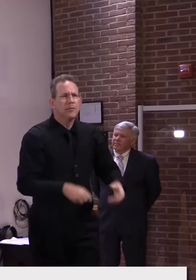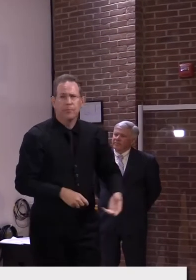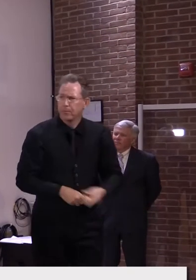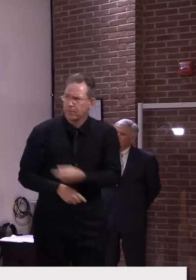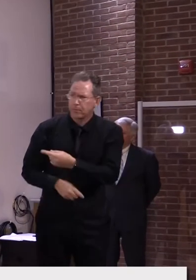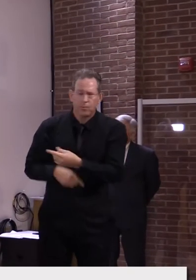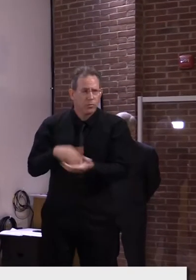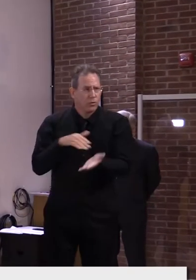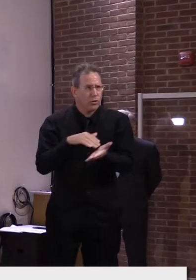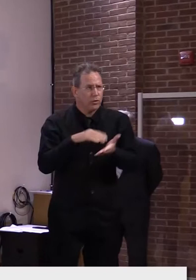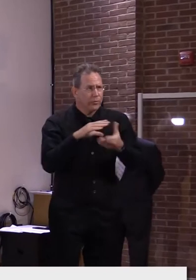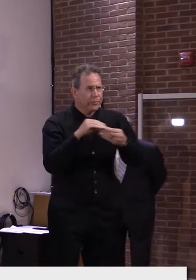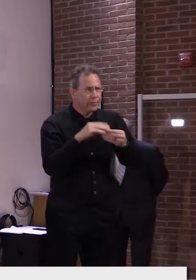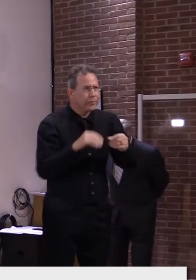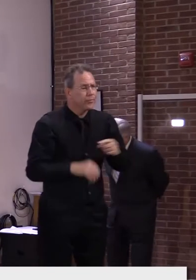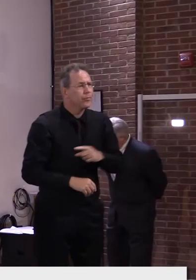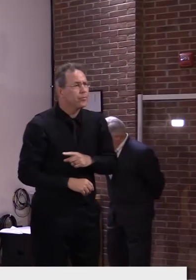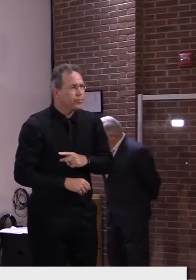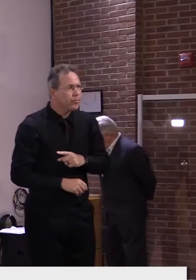Yeah, if you look at the